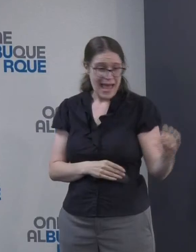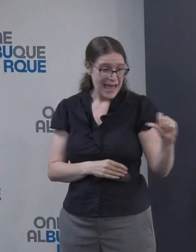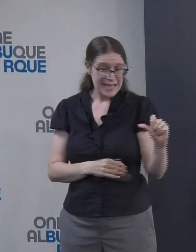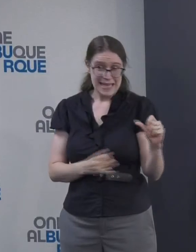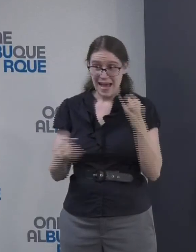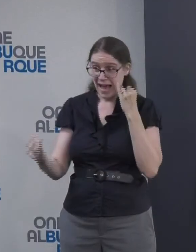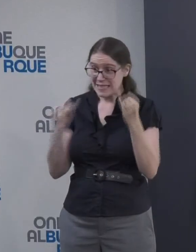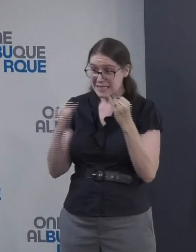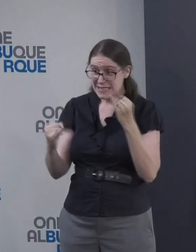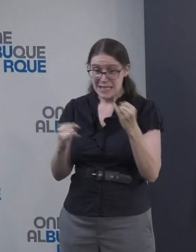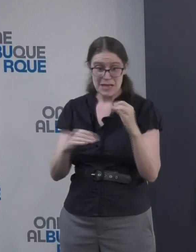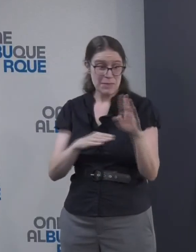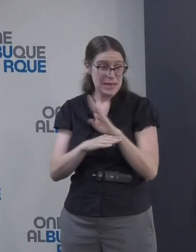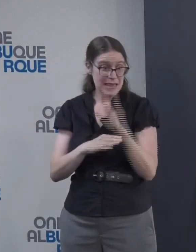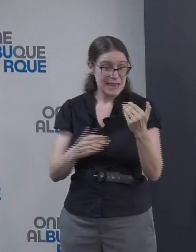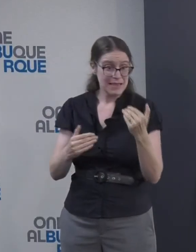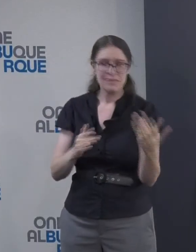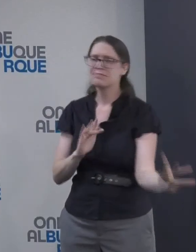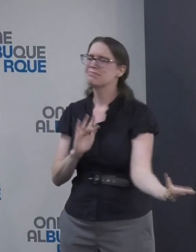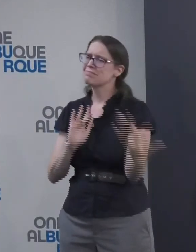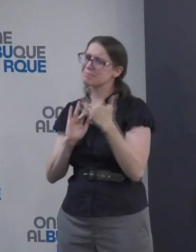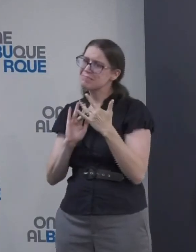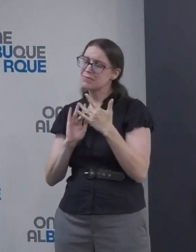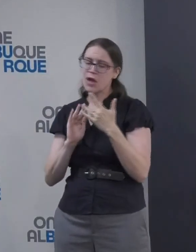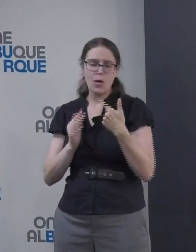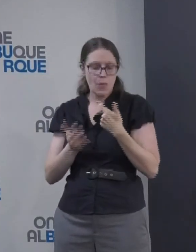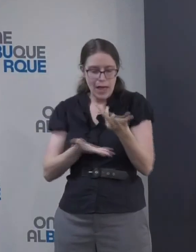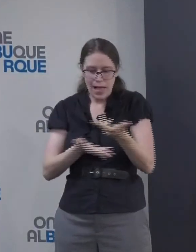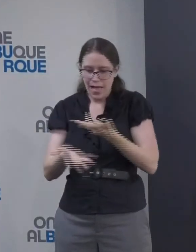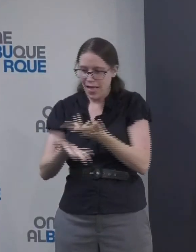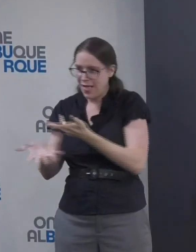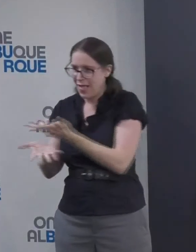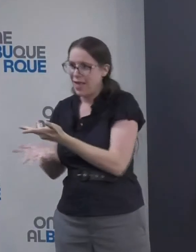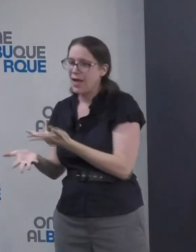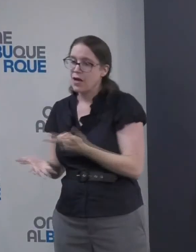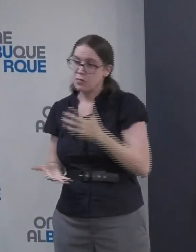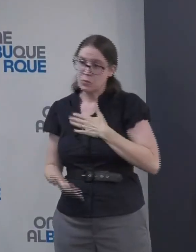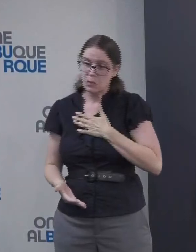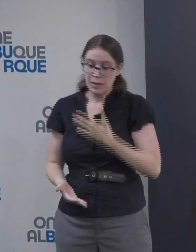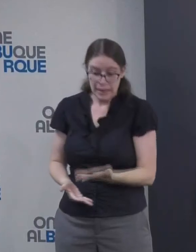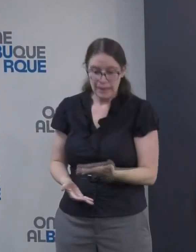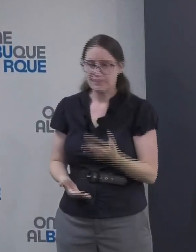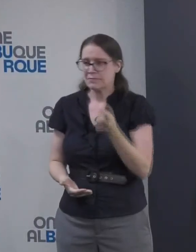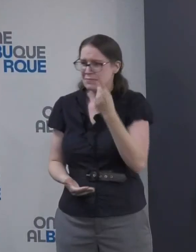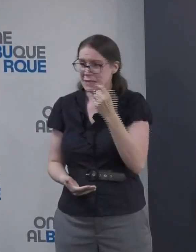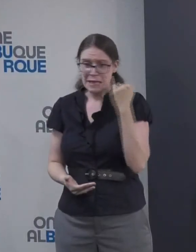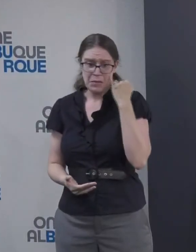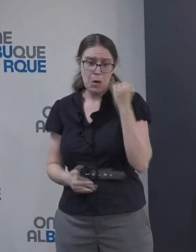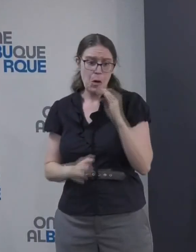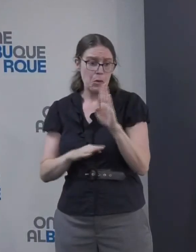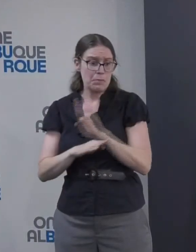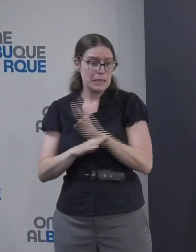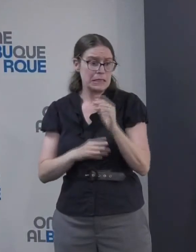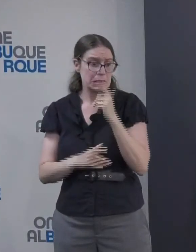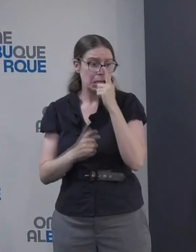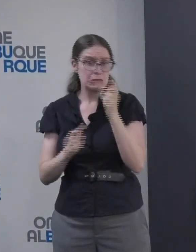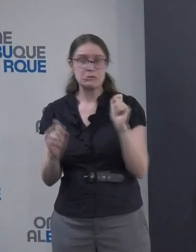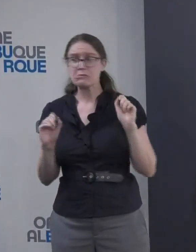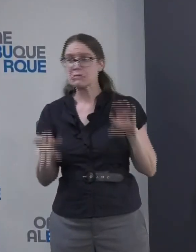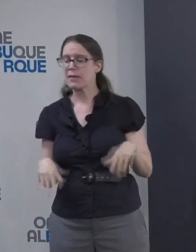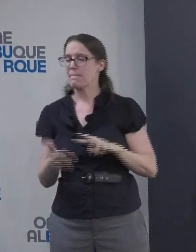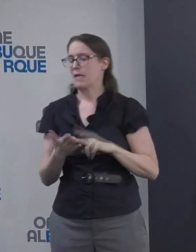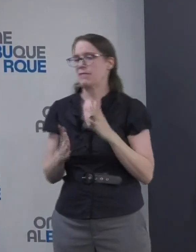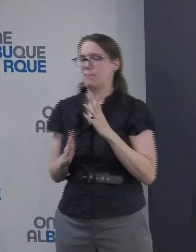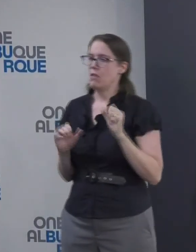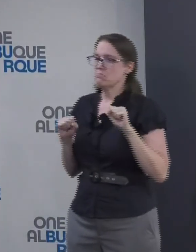on that. So, all those initiatives are usually business-led, right? If the businesses don't want to do it and there's no prep room, then we're just not going to do it. We're just